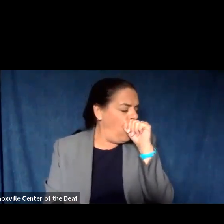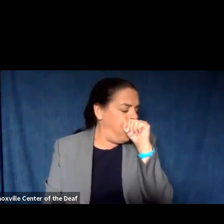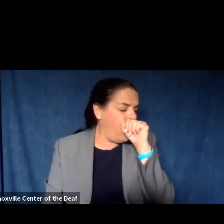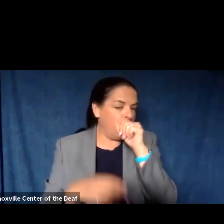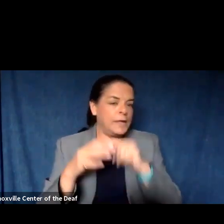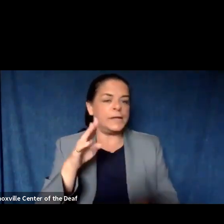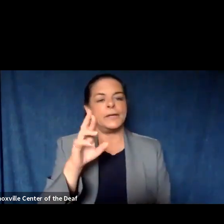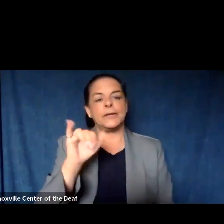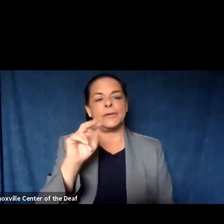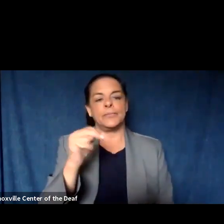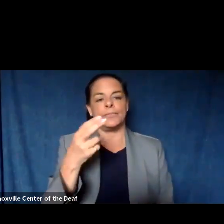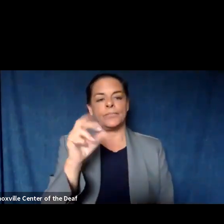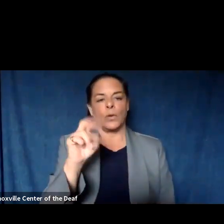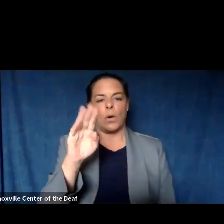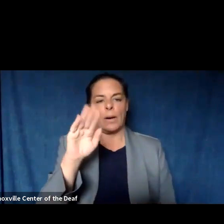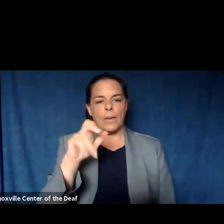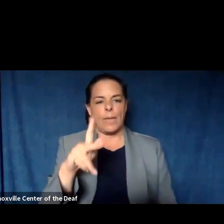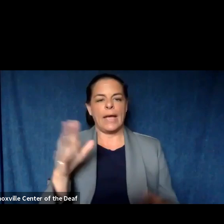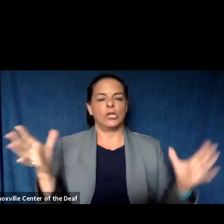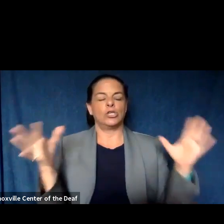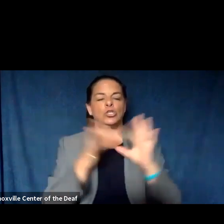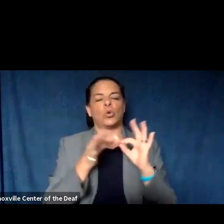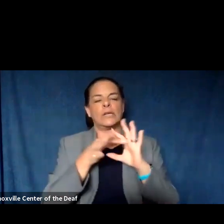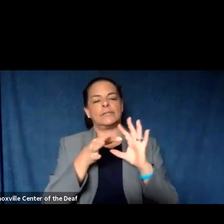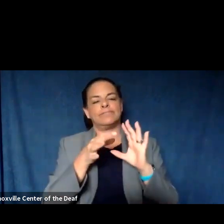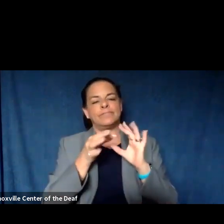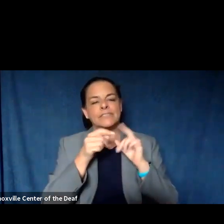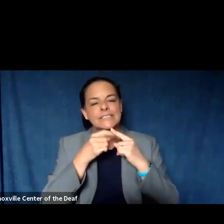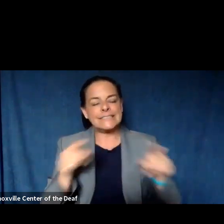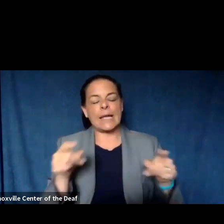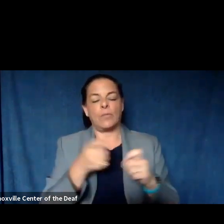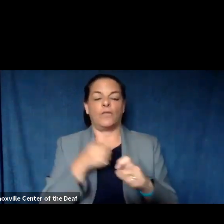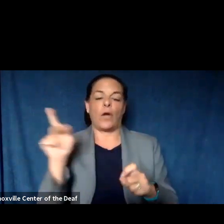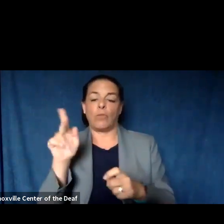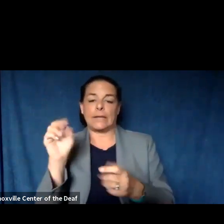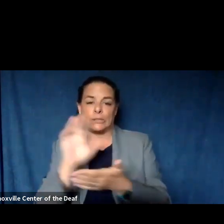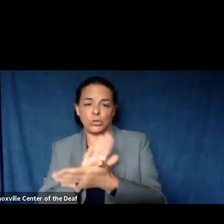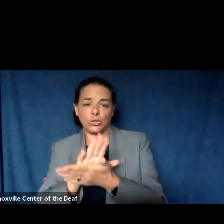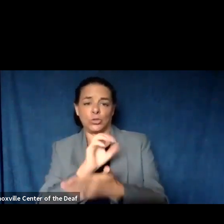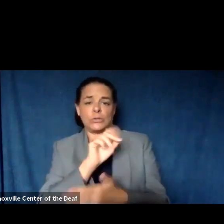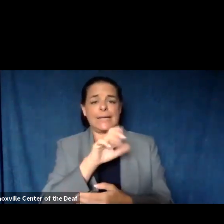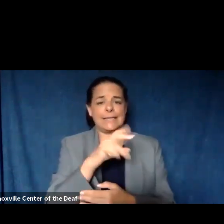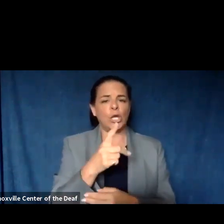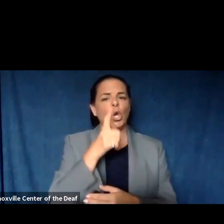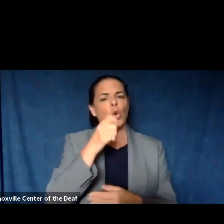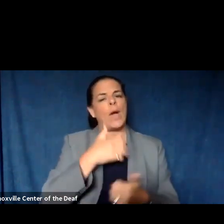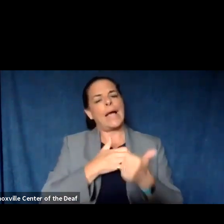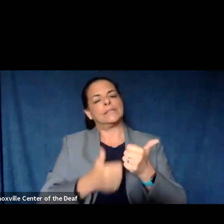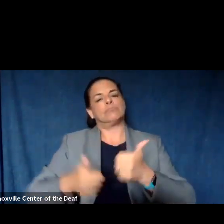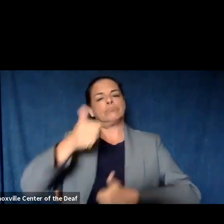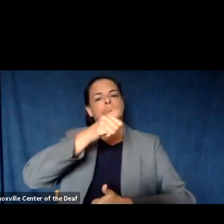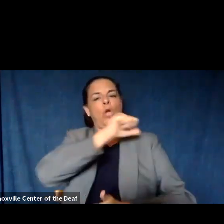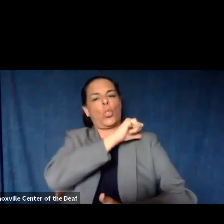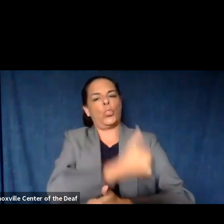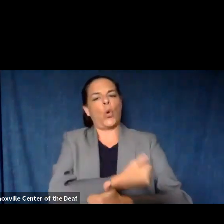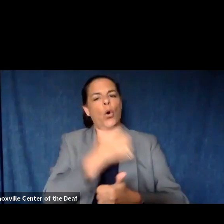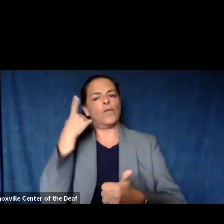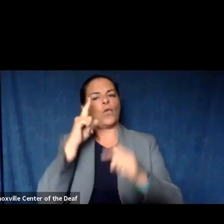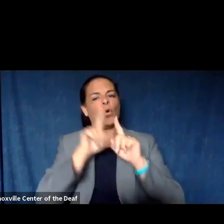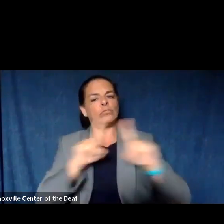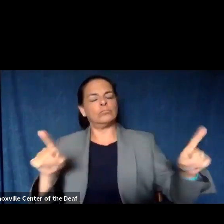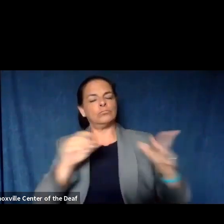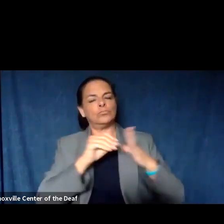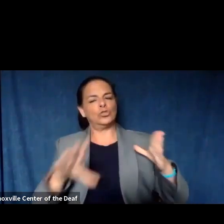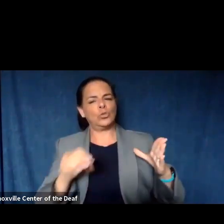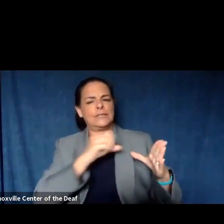and KCHD, he's asking who has the ultimate authority on distancing of students and staff at Knox County schools next year,